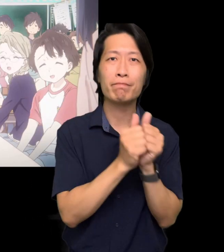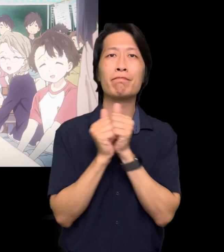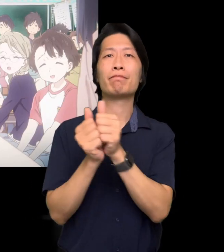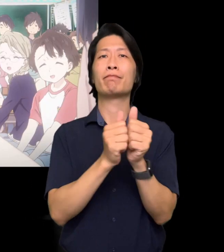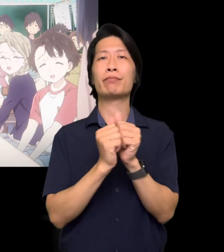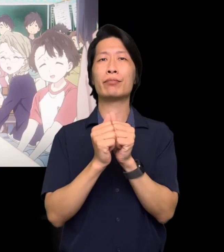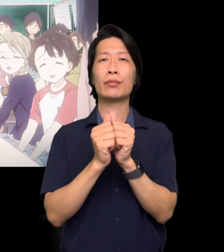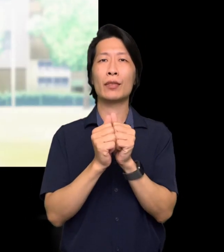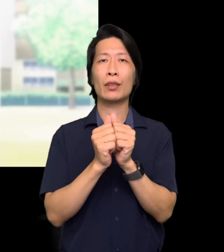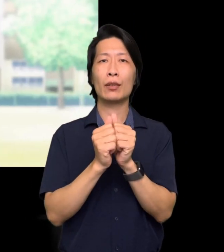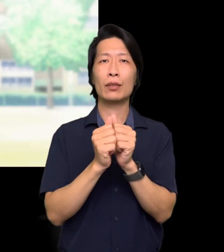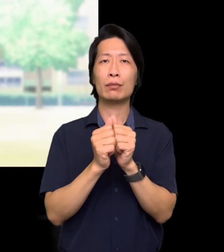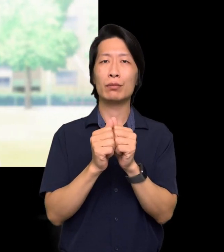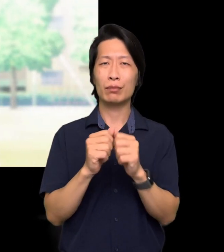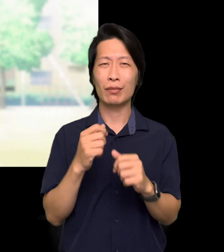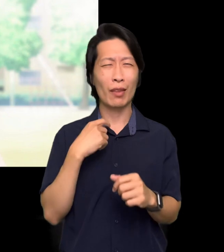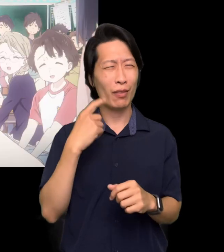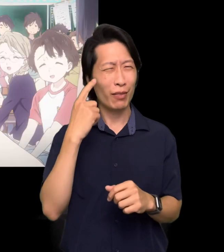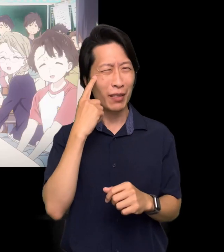more like being together